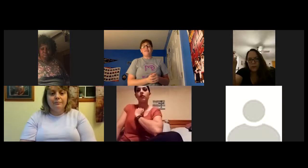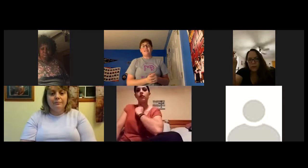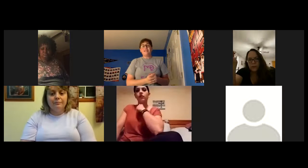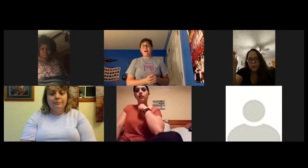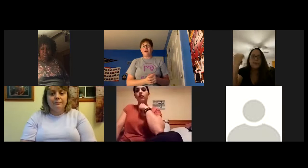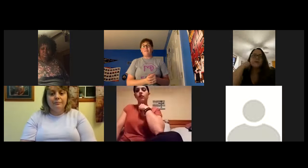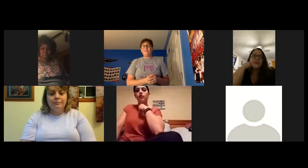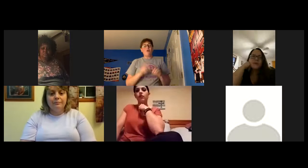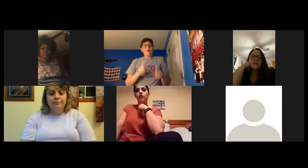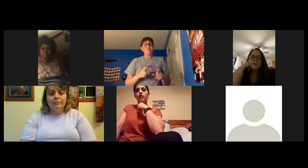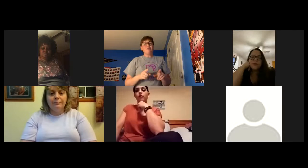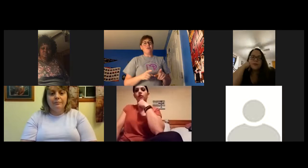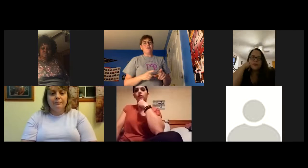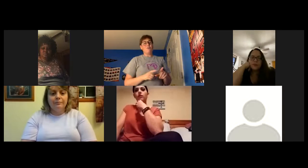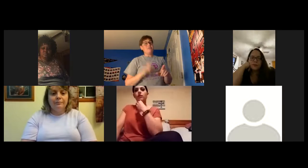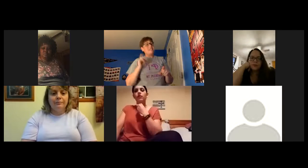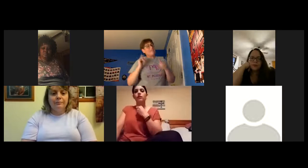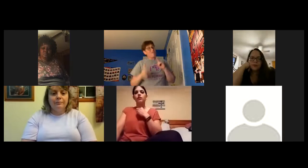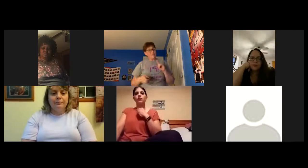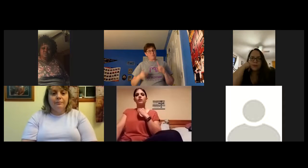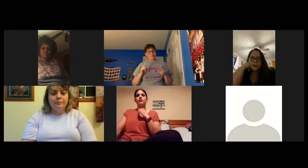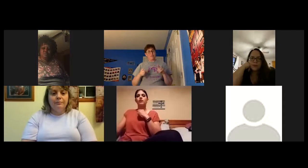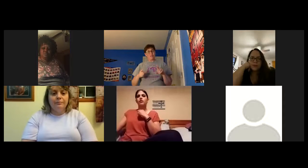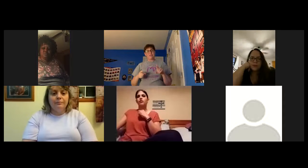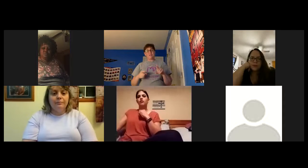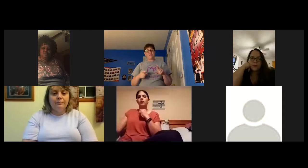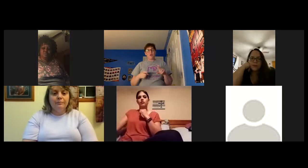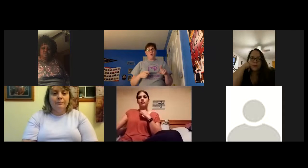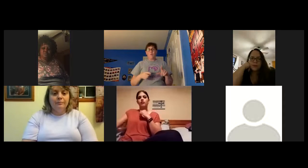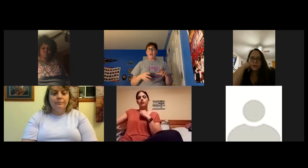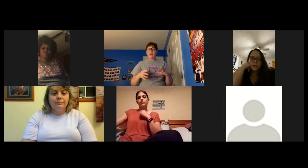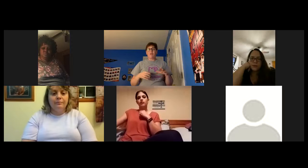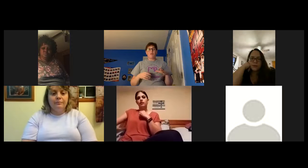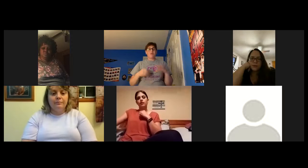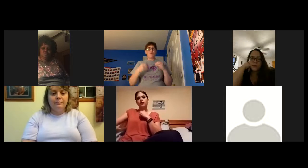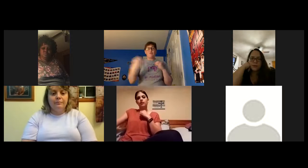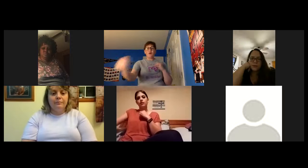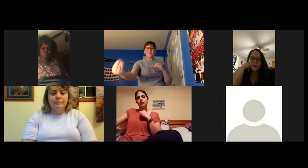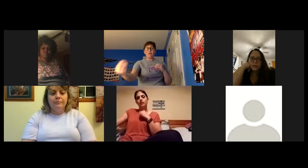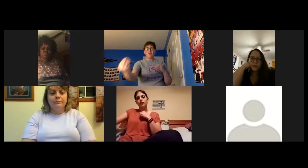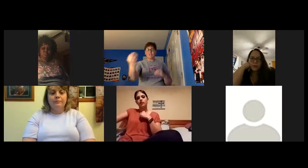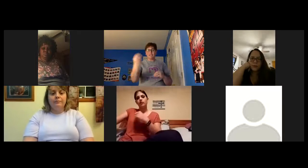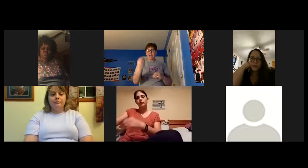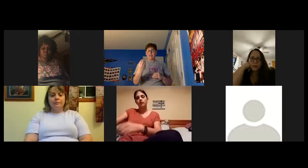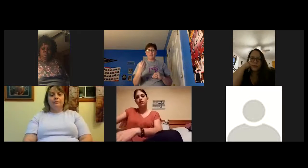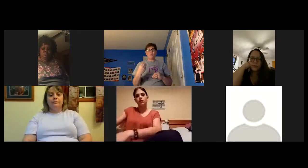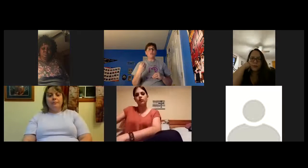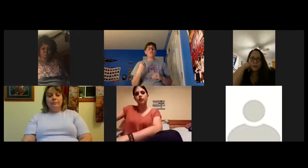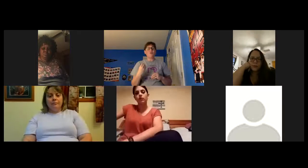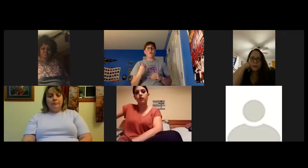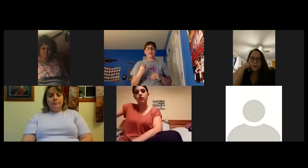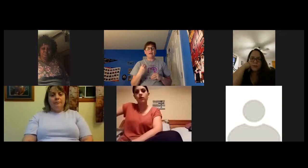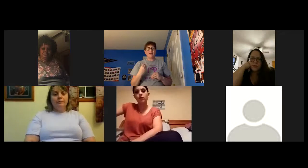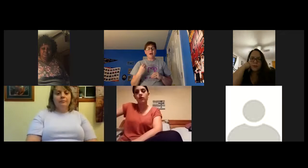So then you also will see deaf people doing this, where the one person is telling the other one